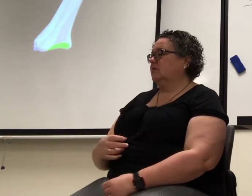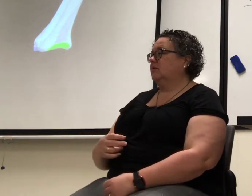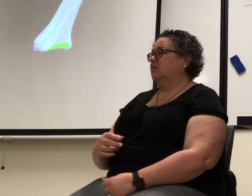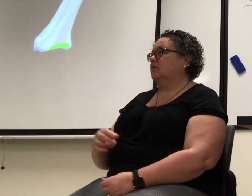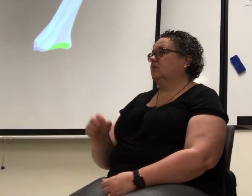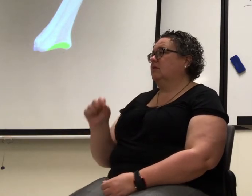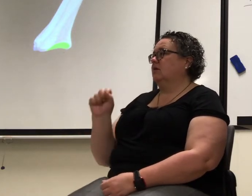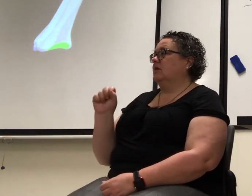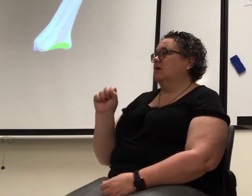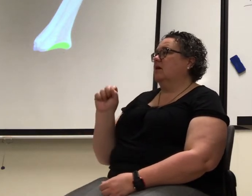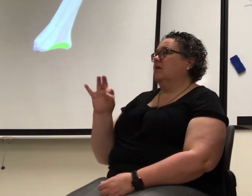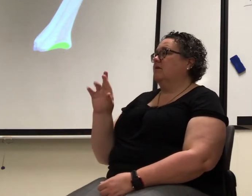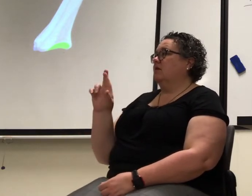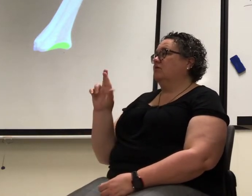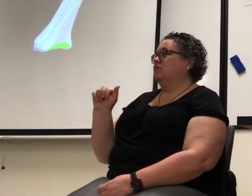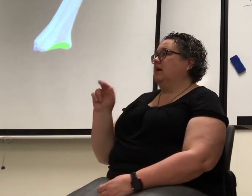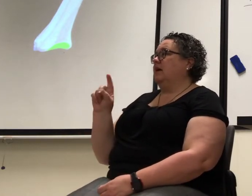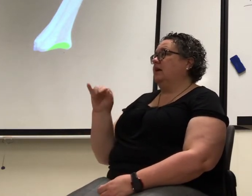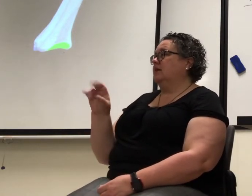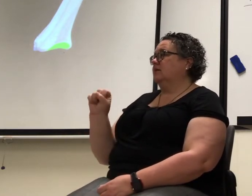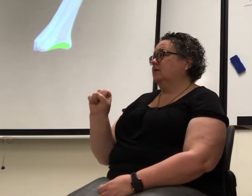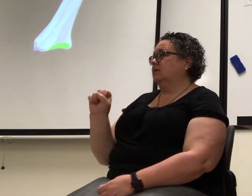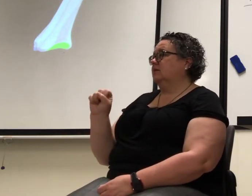of the radius.